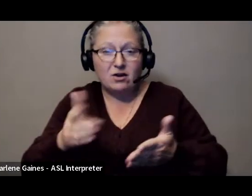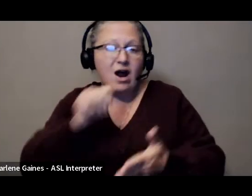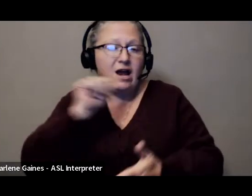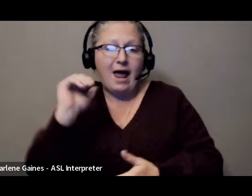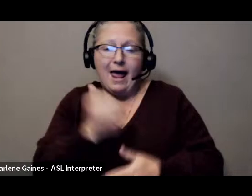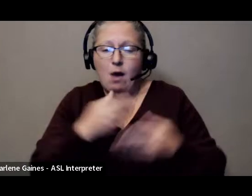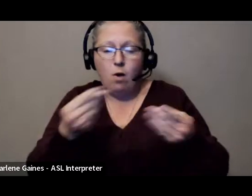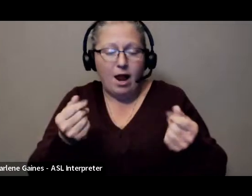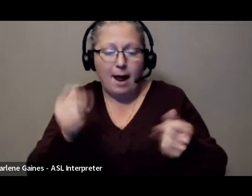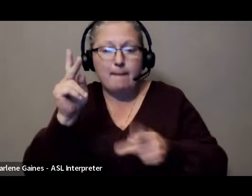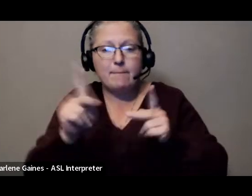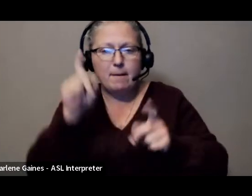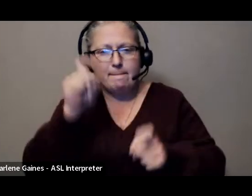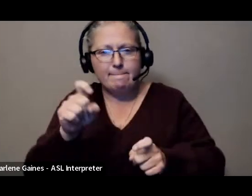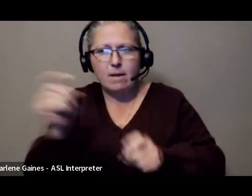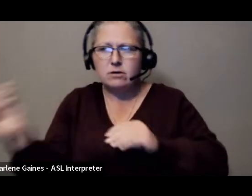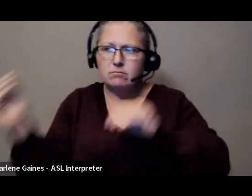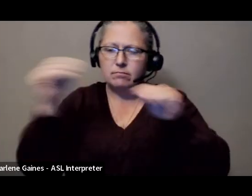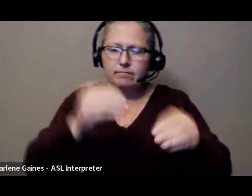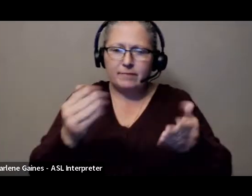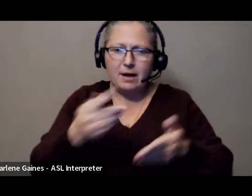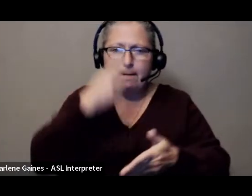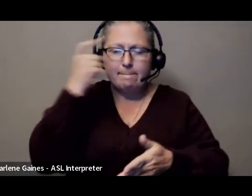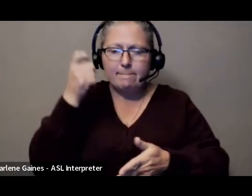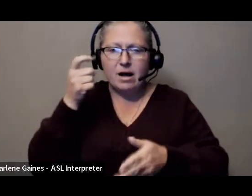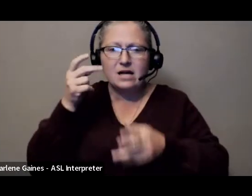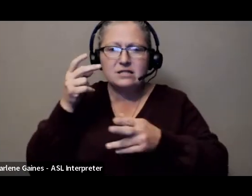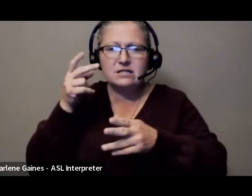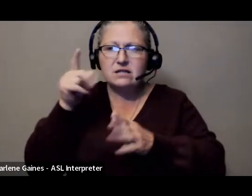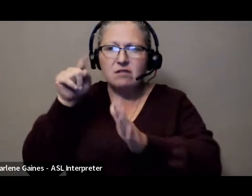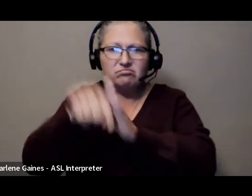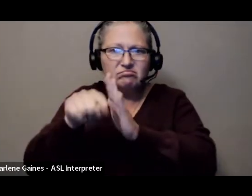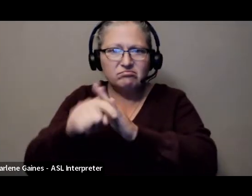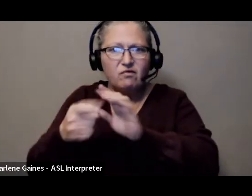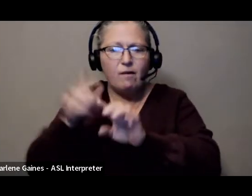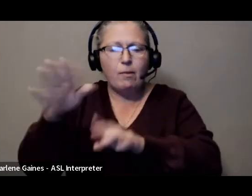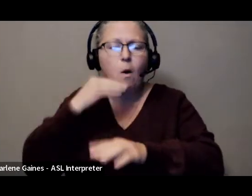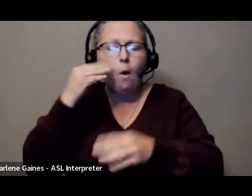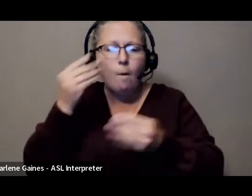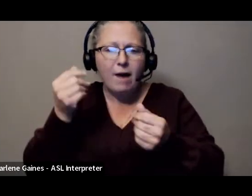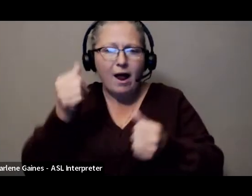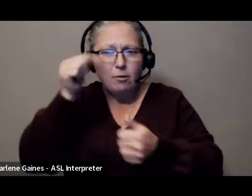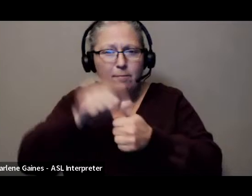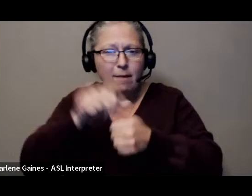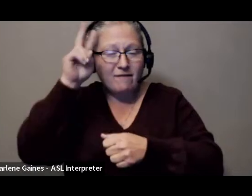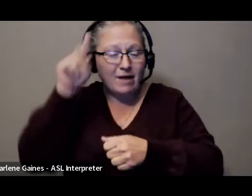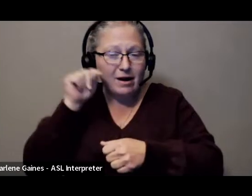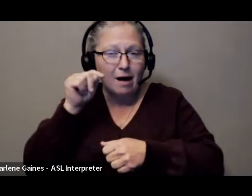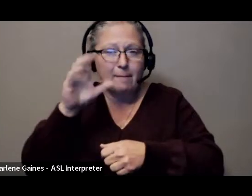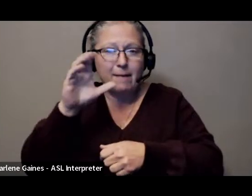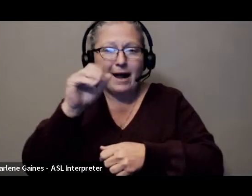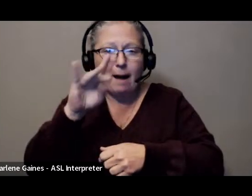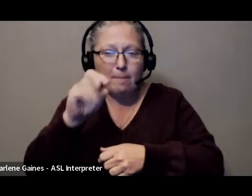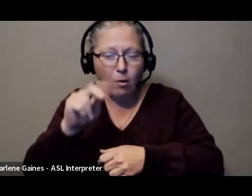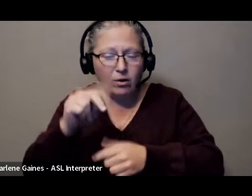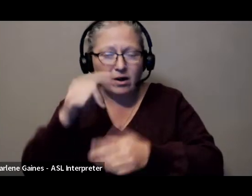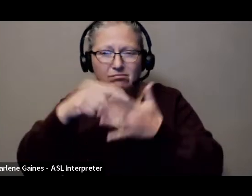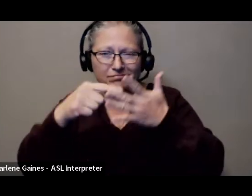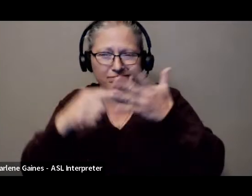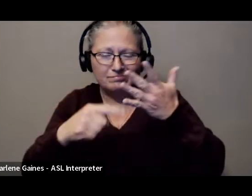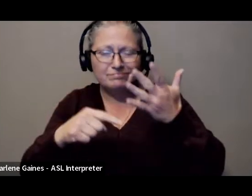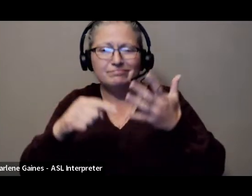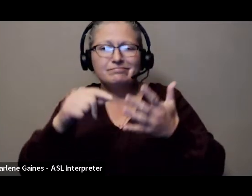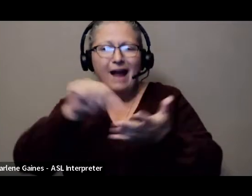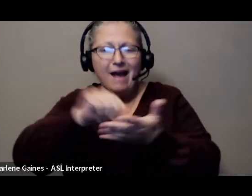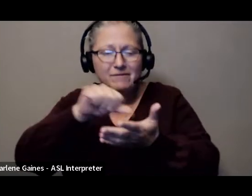our land. People must migrate here because they are hunted in their homeland. If you remember Vietnam, Cambodia, Guatemala, El Salvador, Afghanistan,